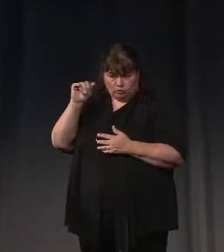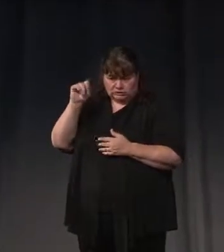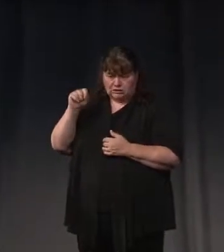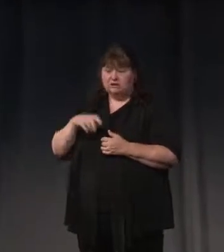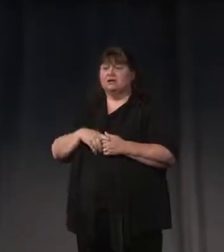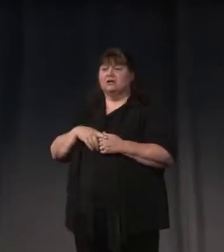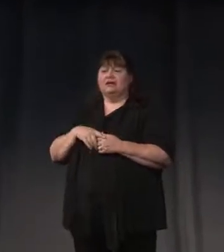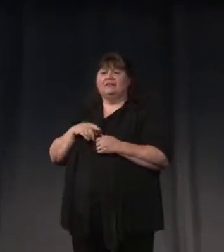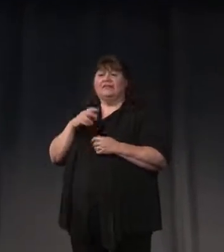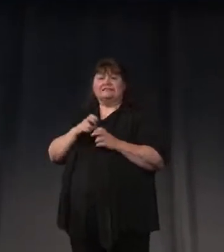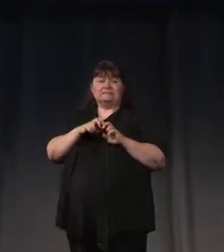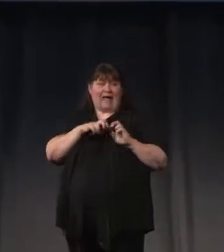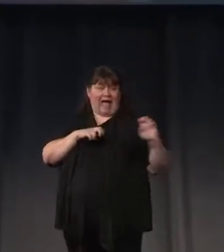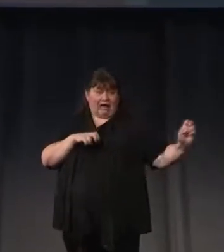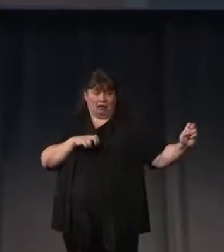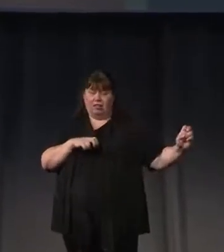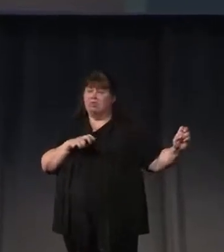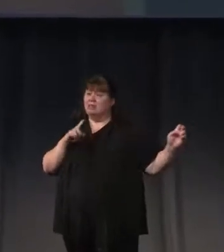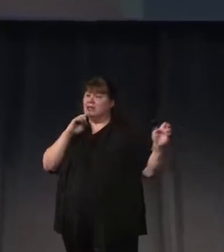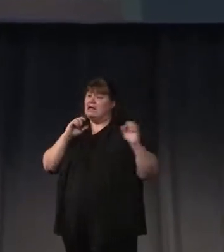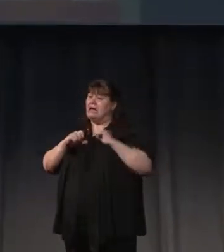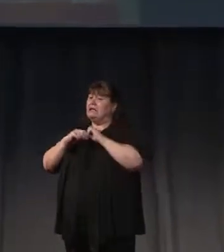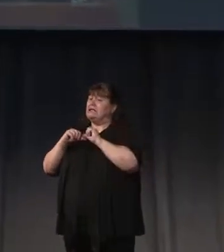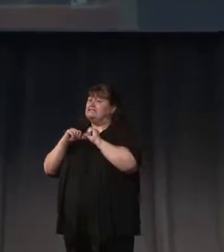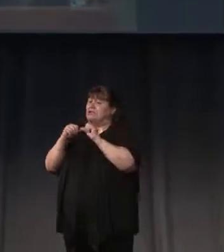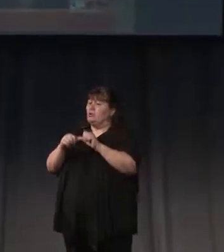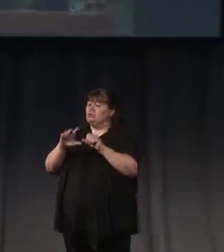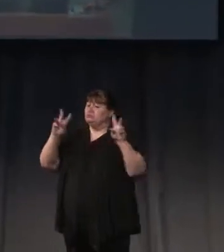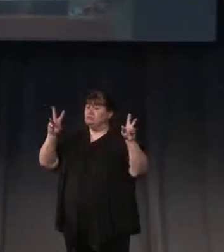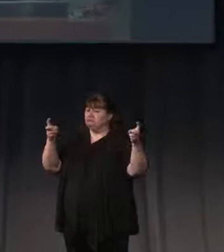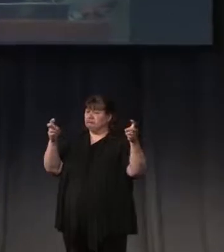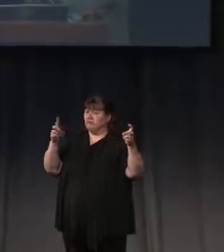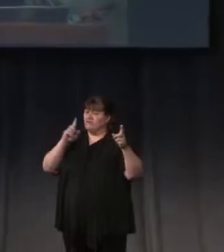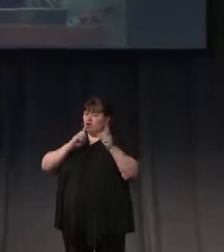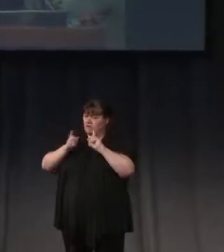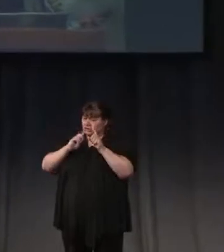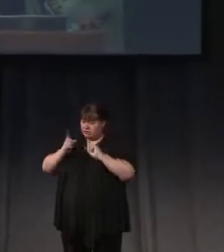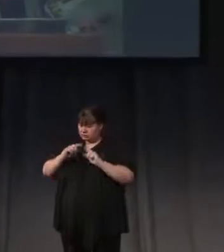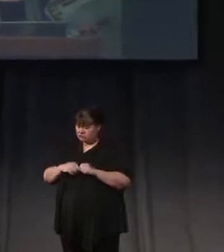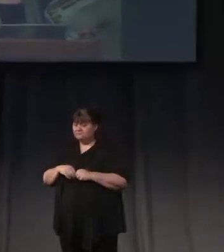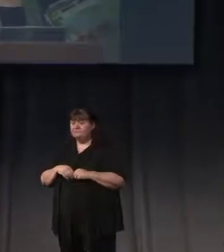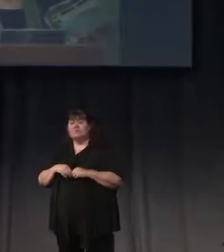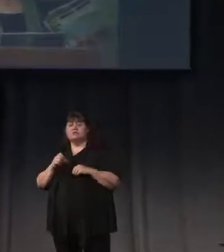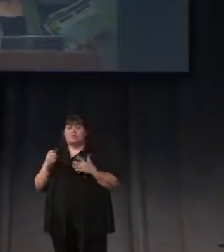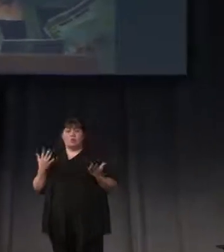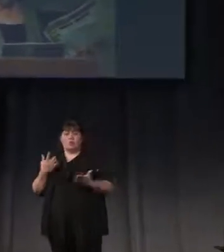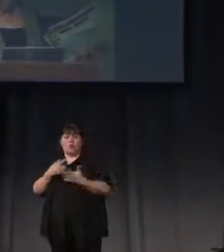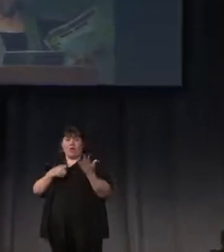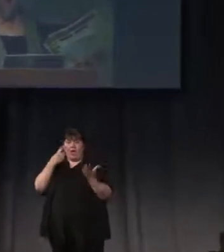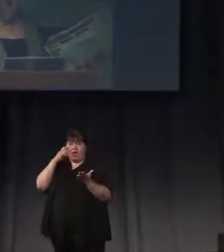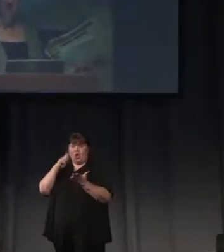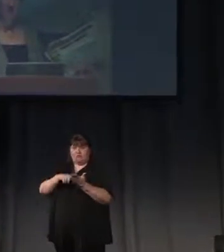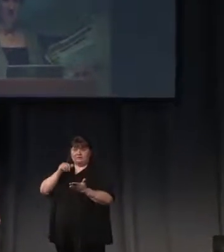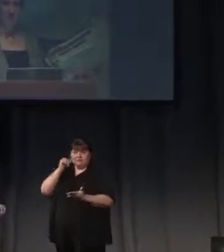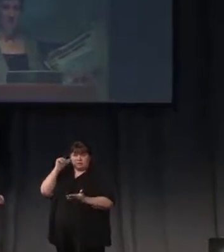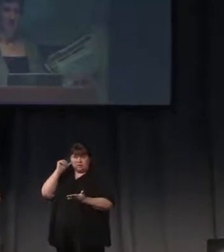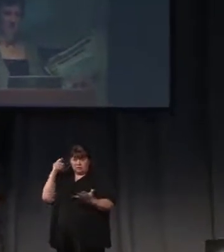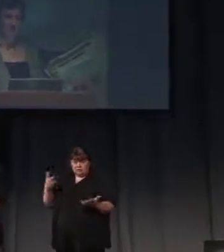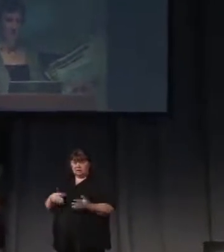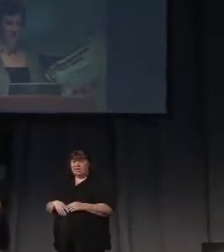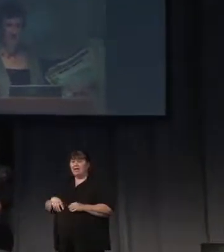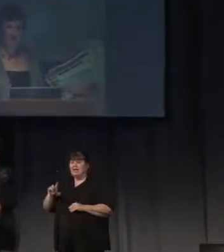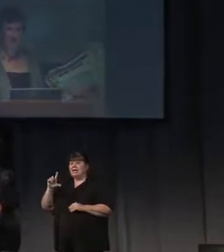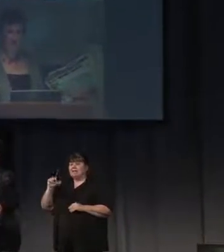ways, I see this panel as a continuation of that conversation. So what I noticed yesterday was that